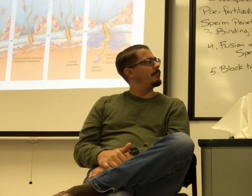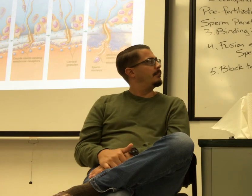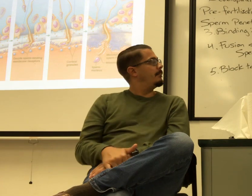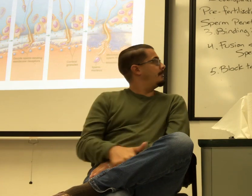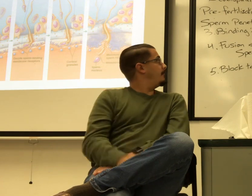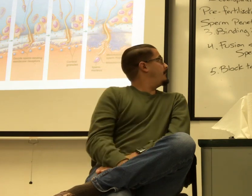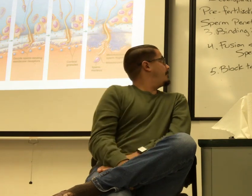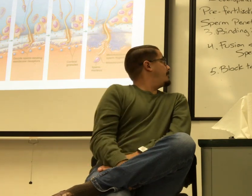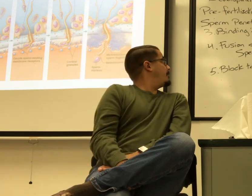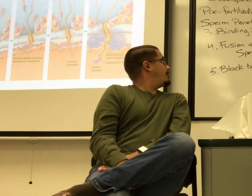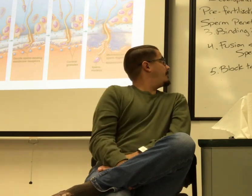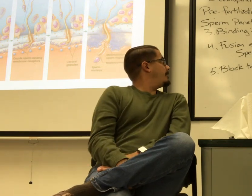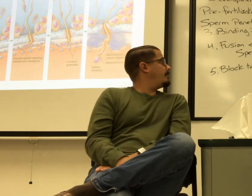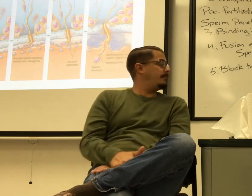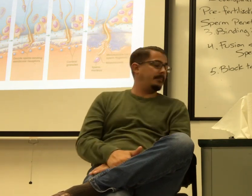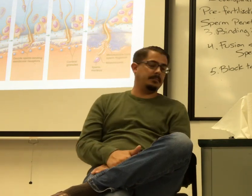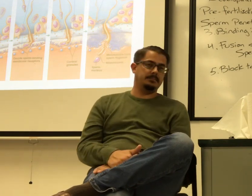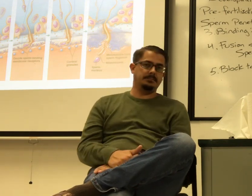polyspermy.